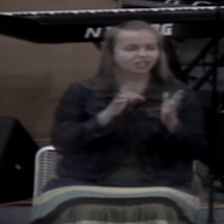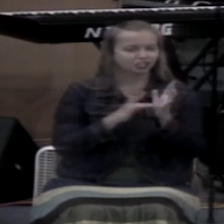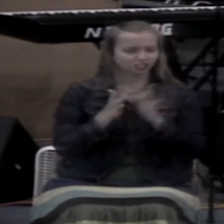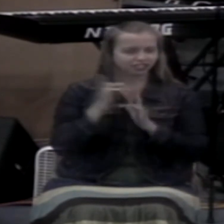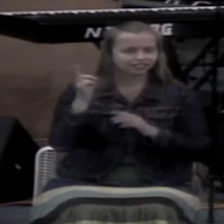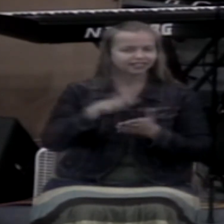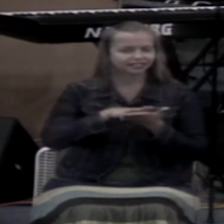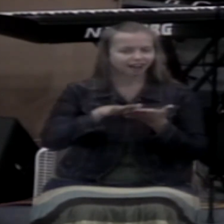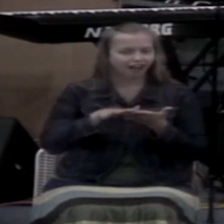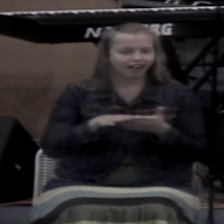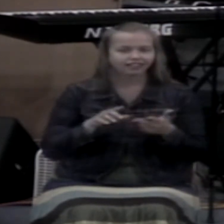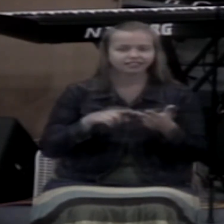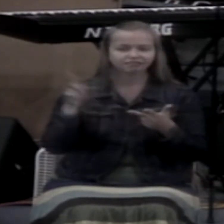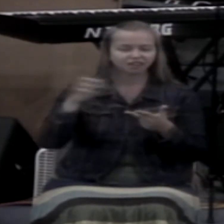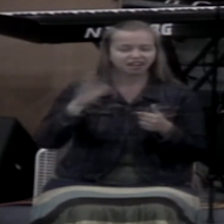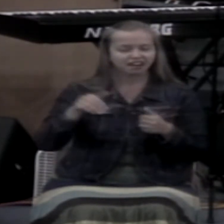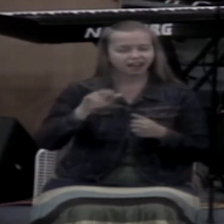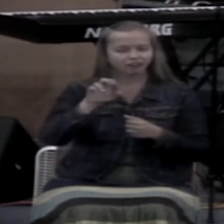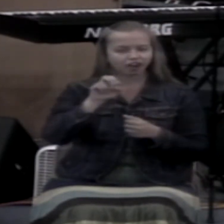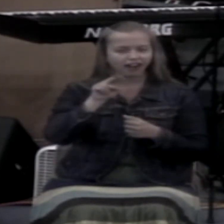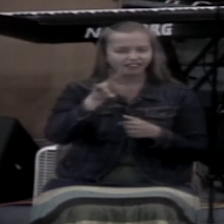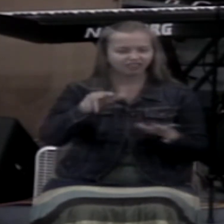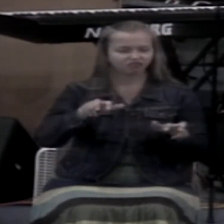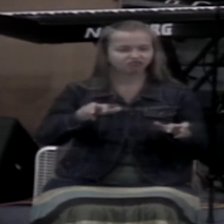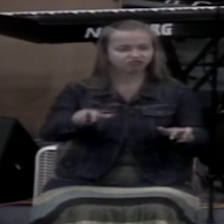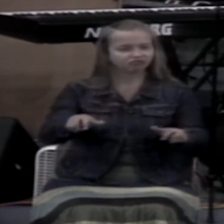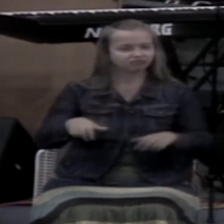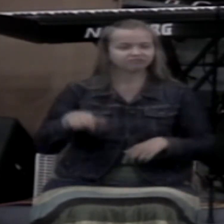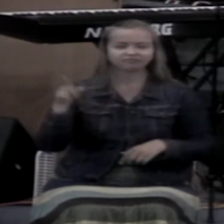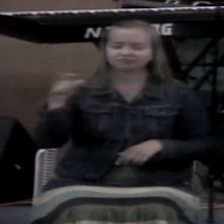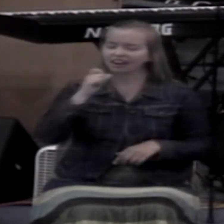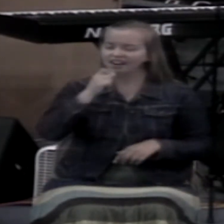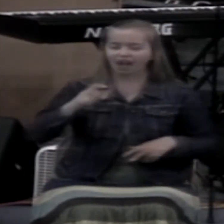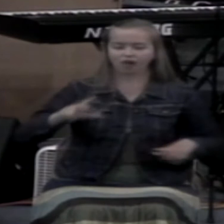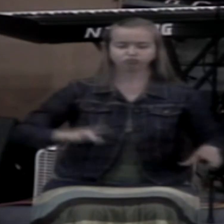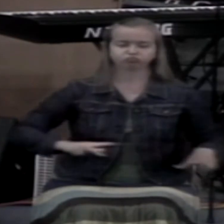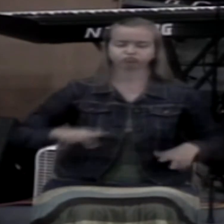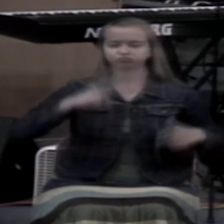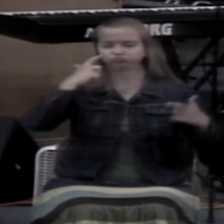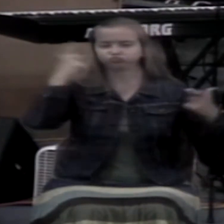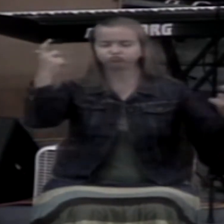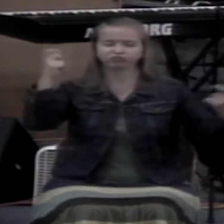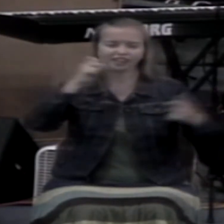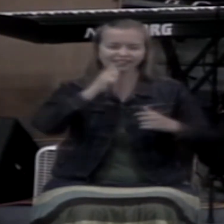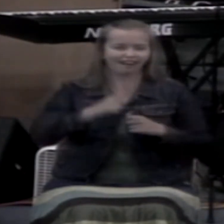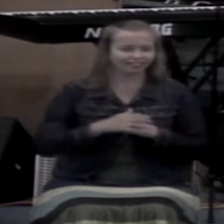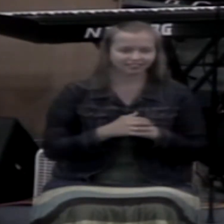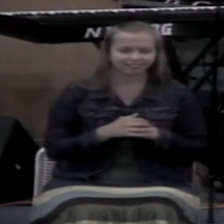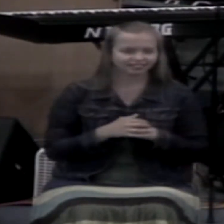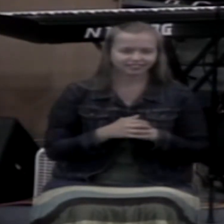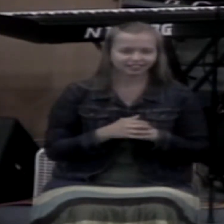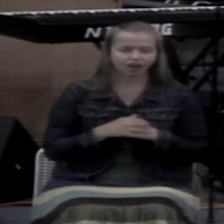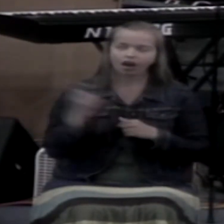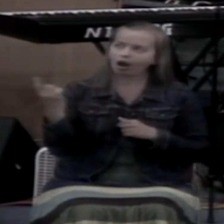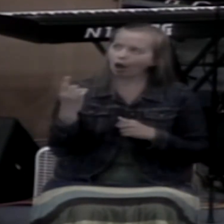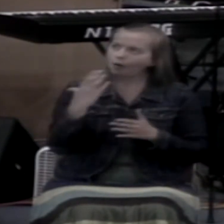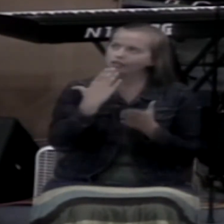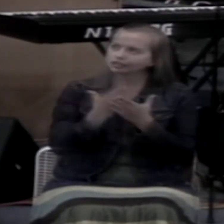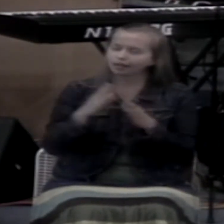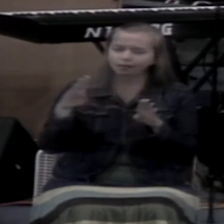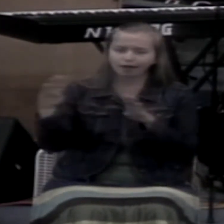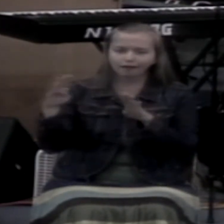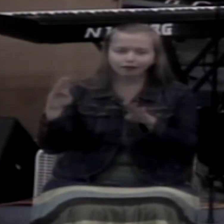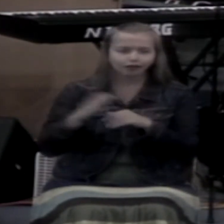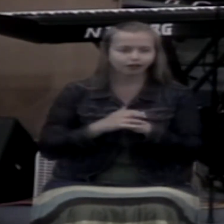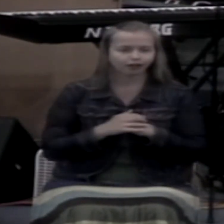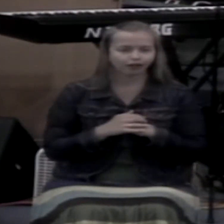not behave himself unseemly. He sought not his own. He was not easily provoked. He thought no evil. He rejoiced not in iniquity, but